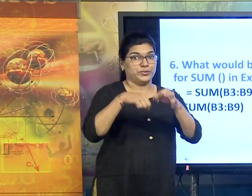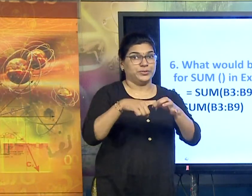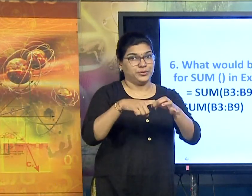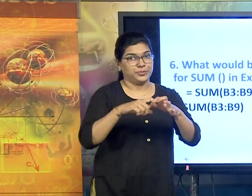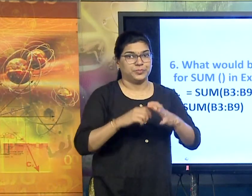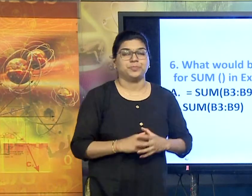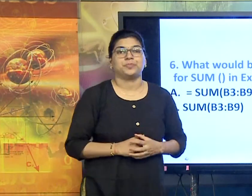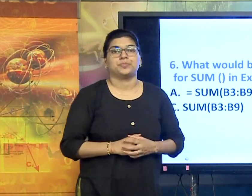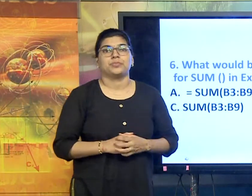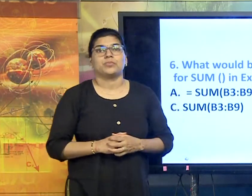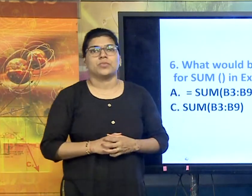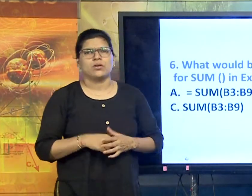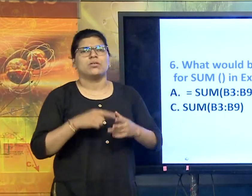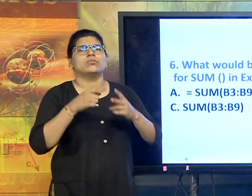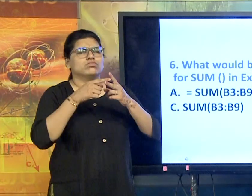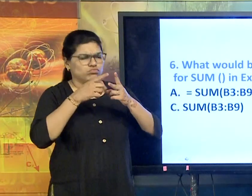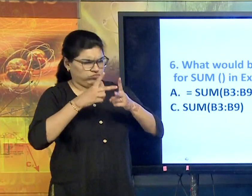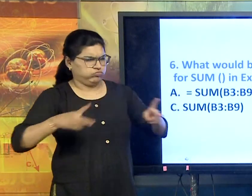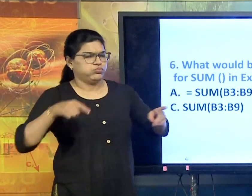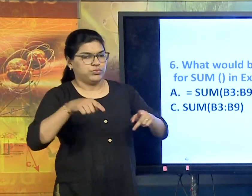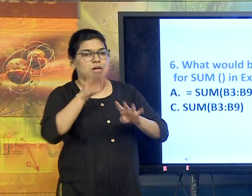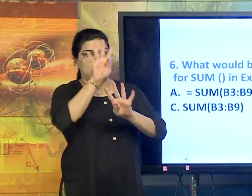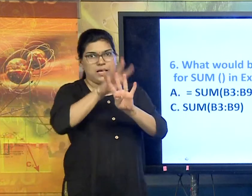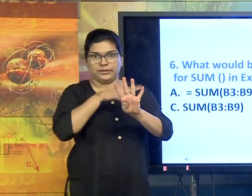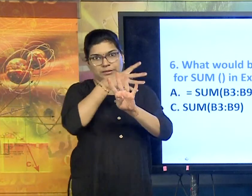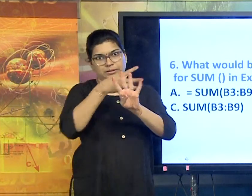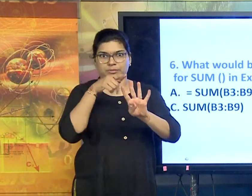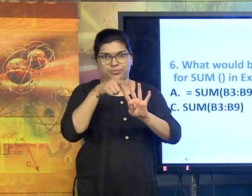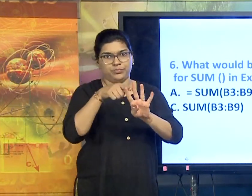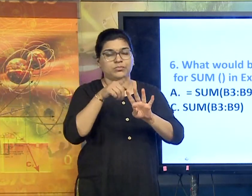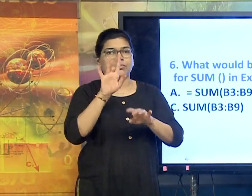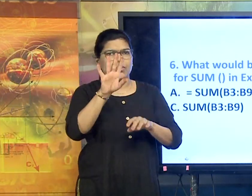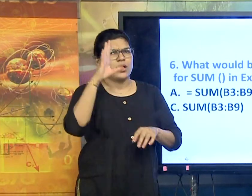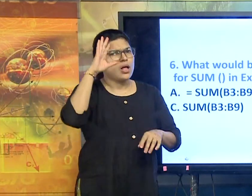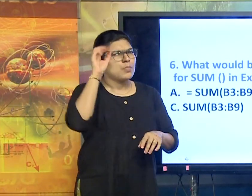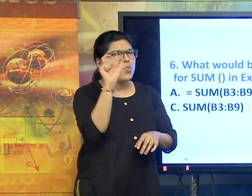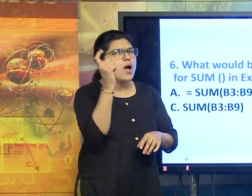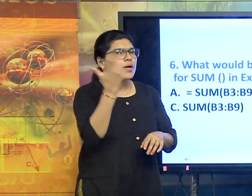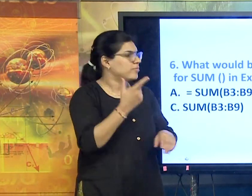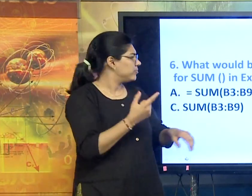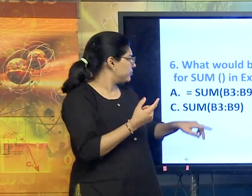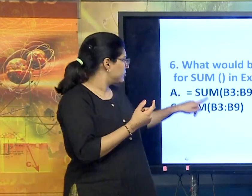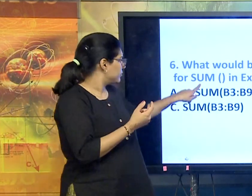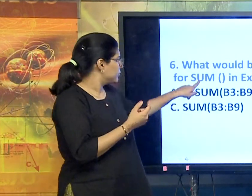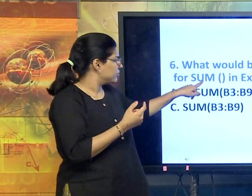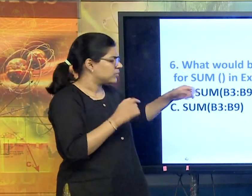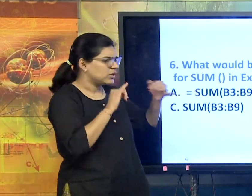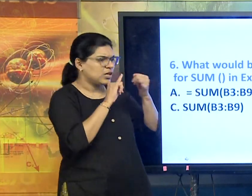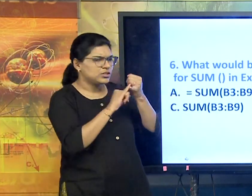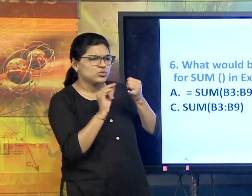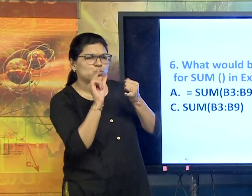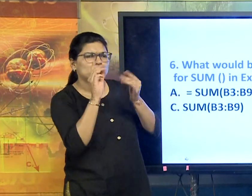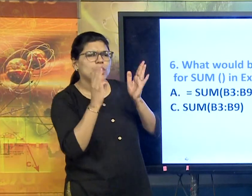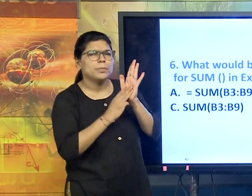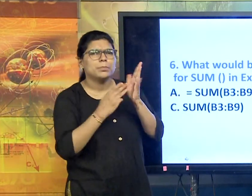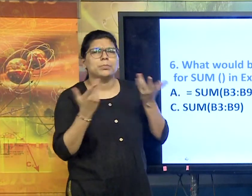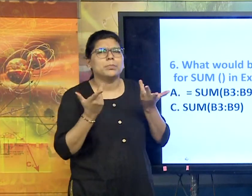This is question 6. This question is asking, Do